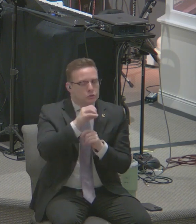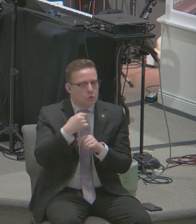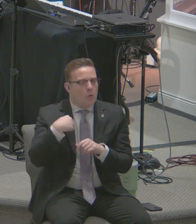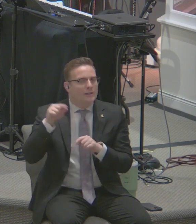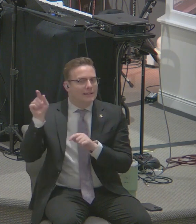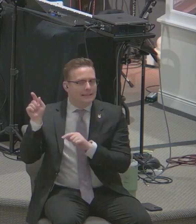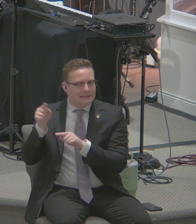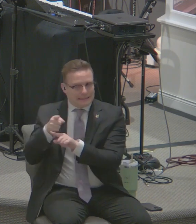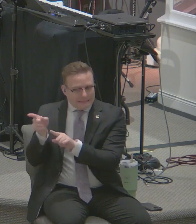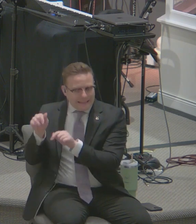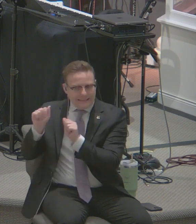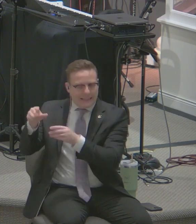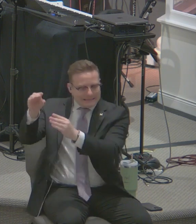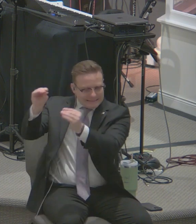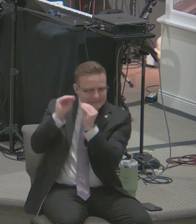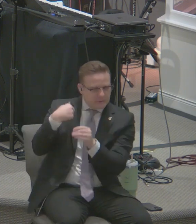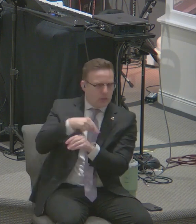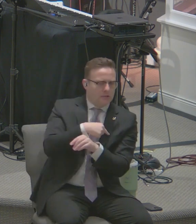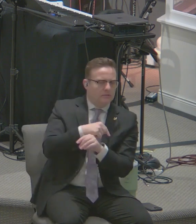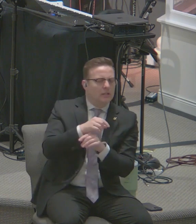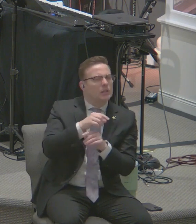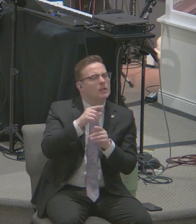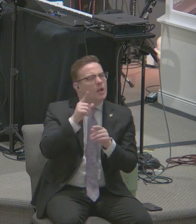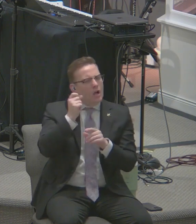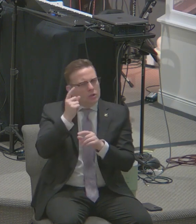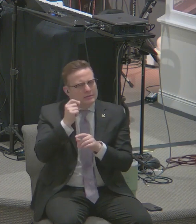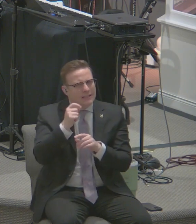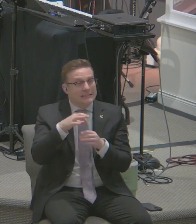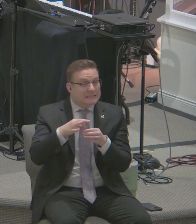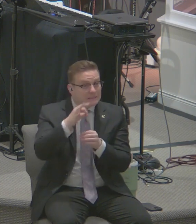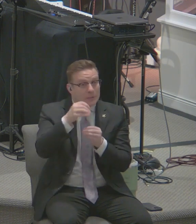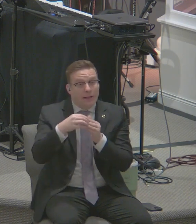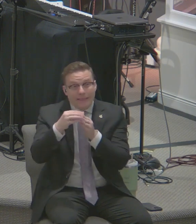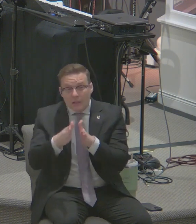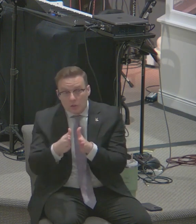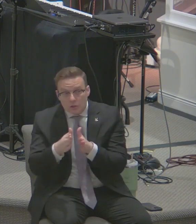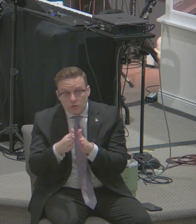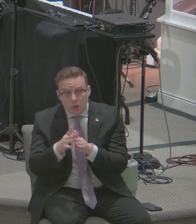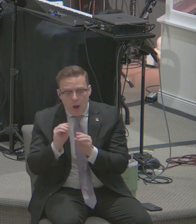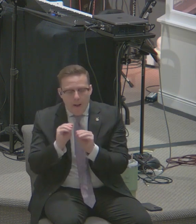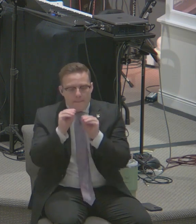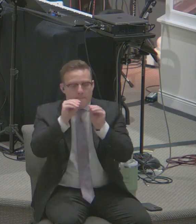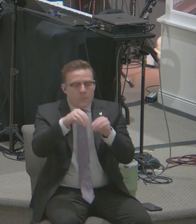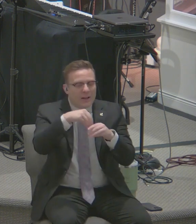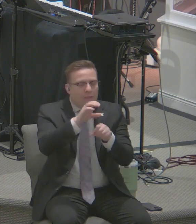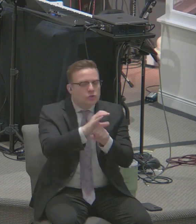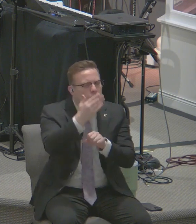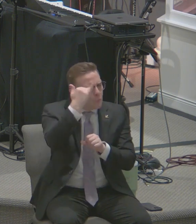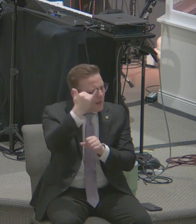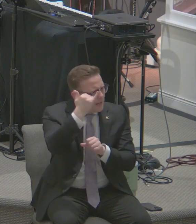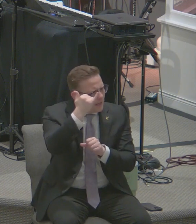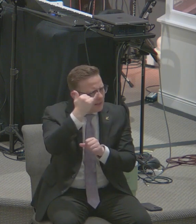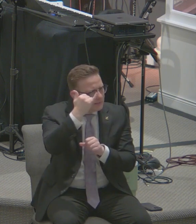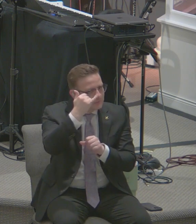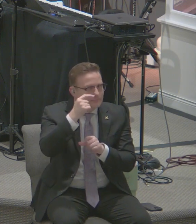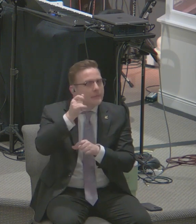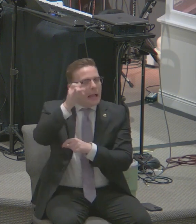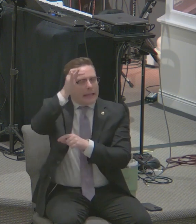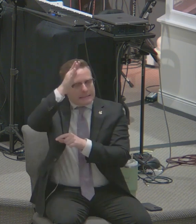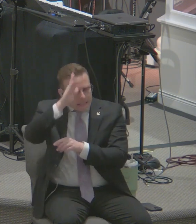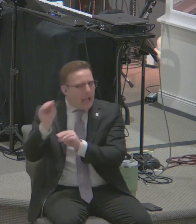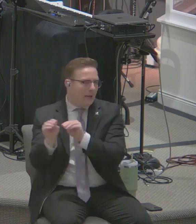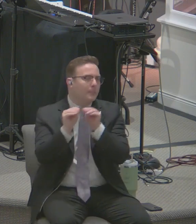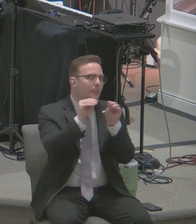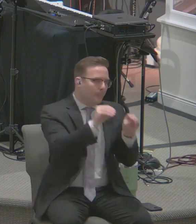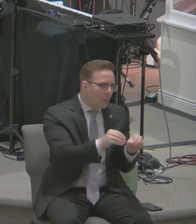Spiritual leaders are placed in the church by God. As a matter